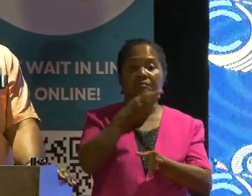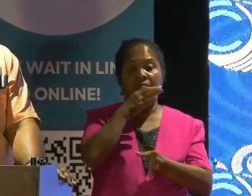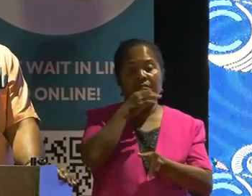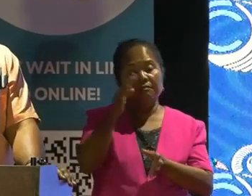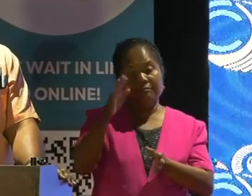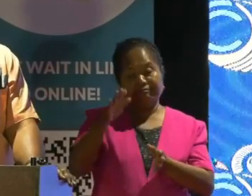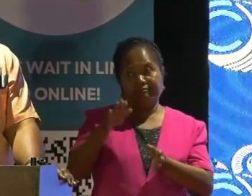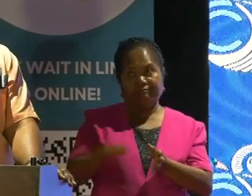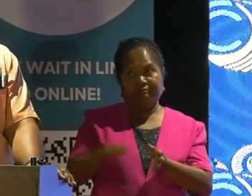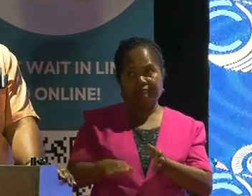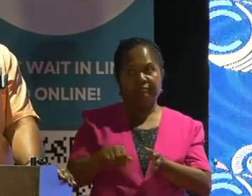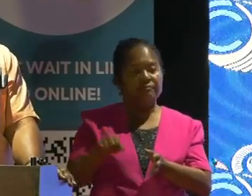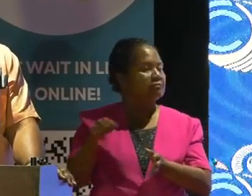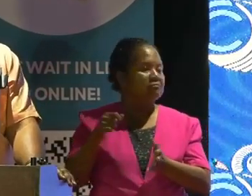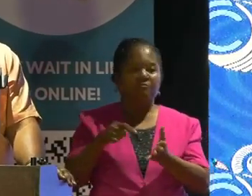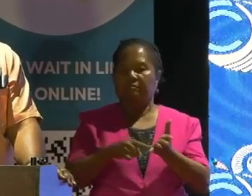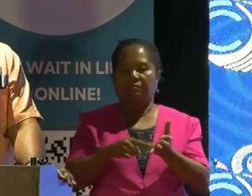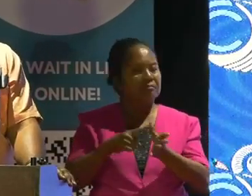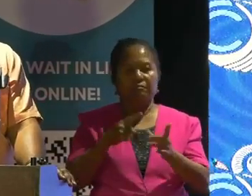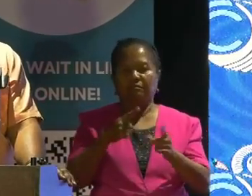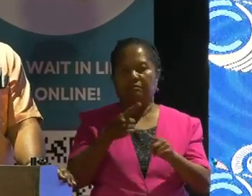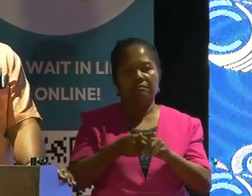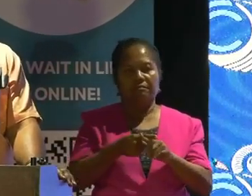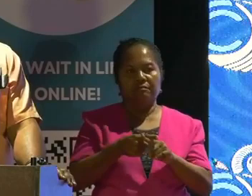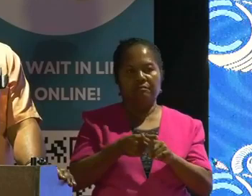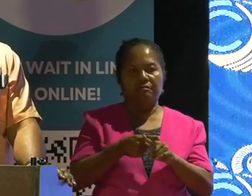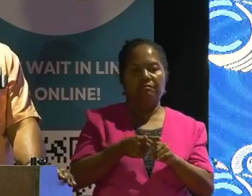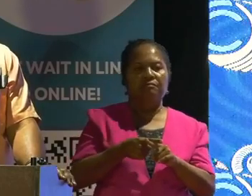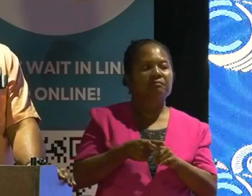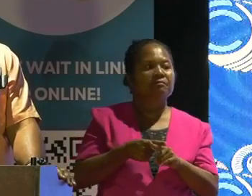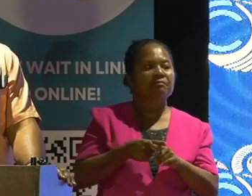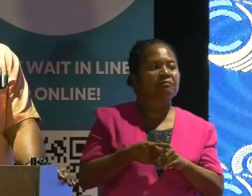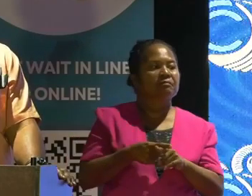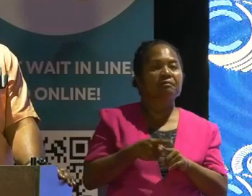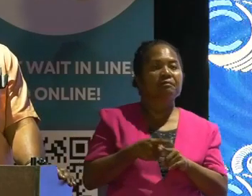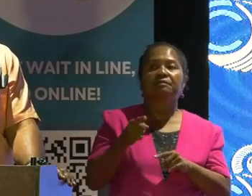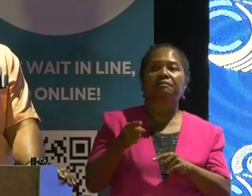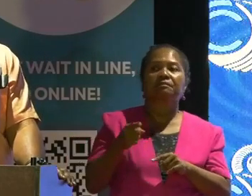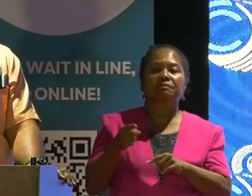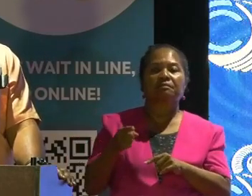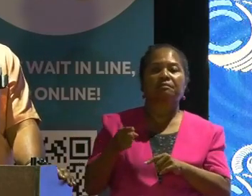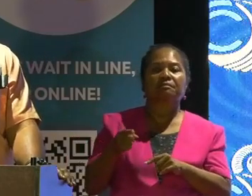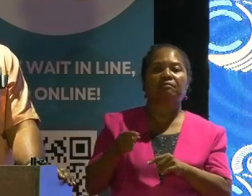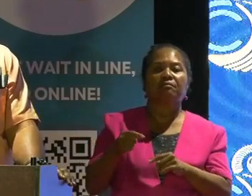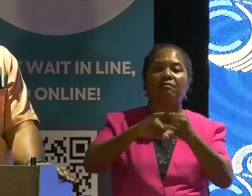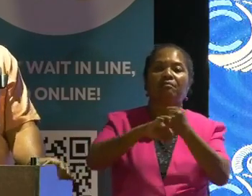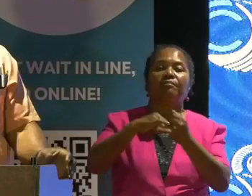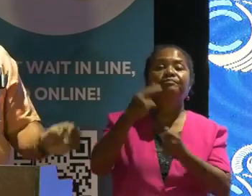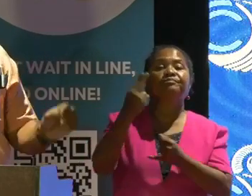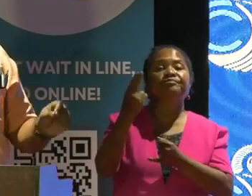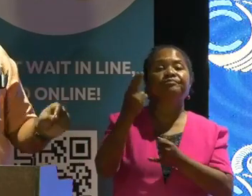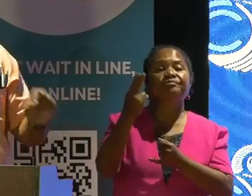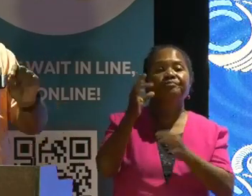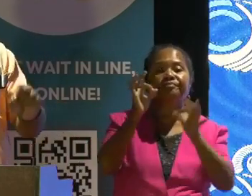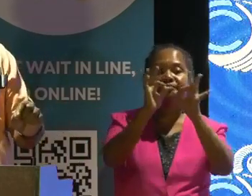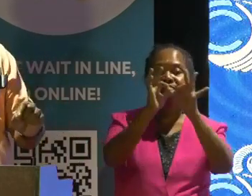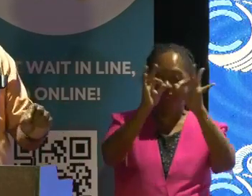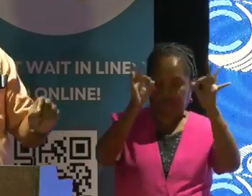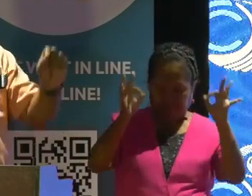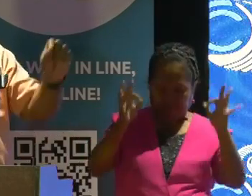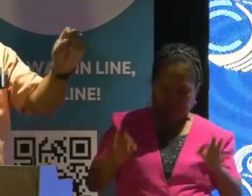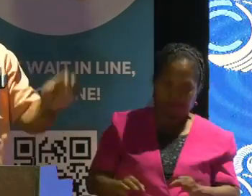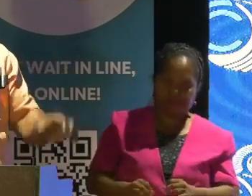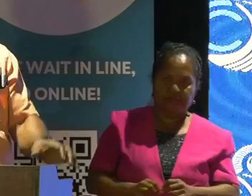threshold, there won't be any tax paid or deducted. But you fill in the S2 form, indicate as